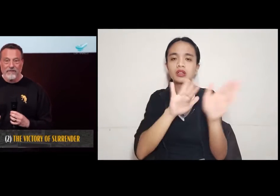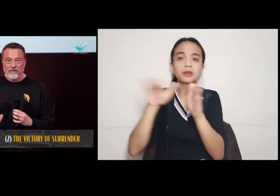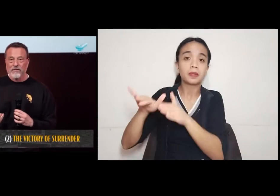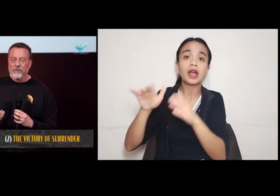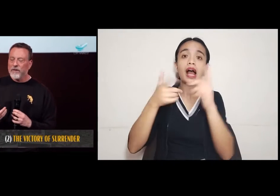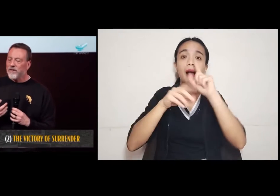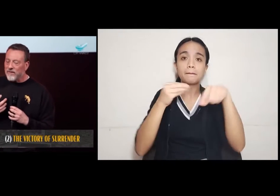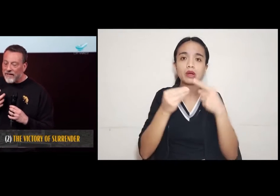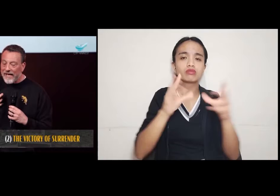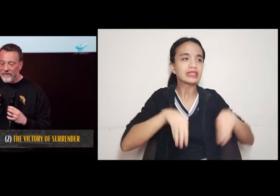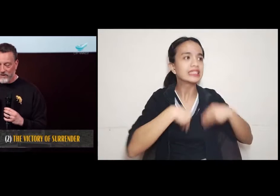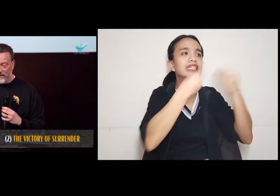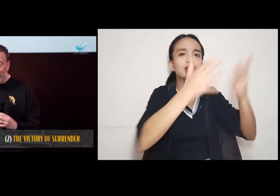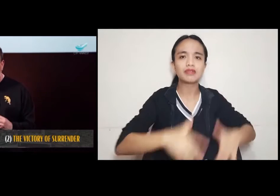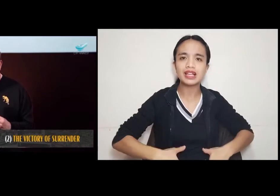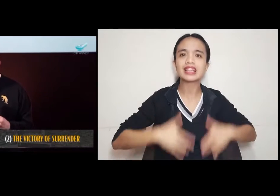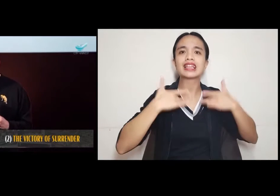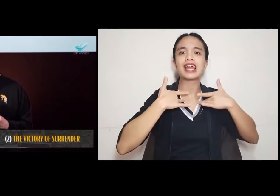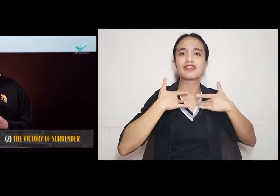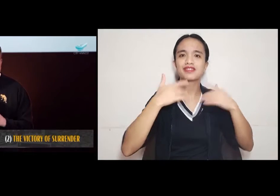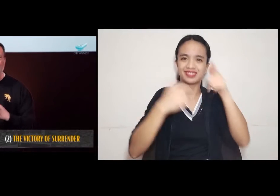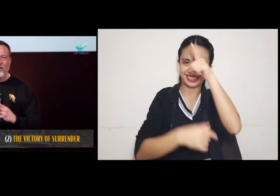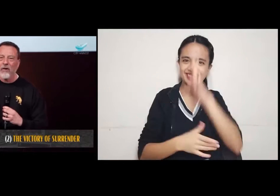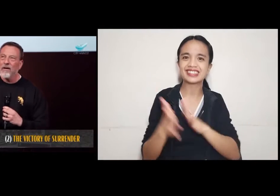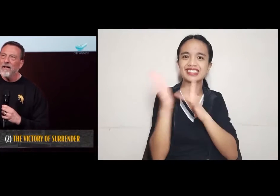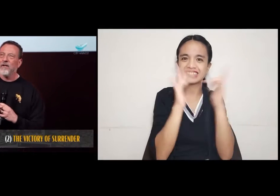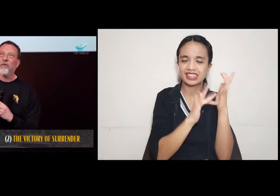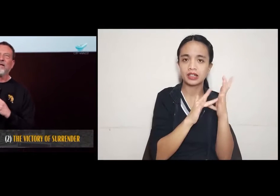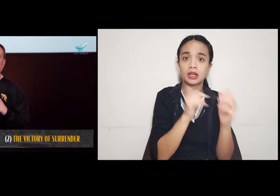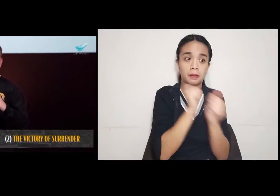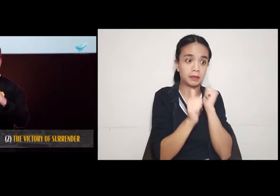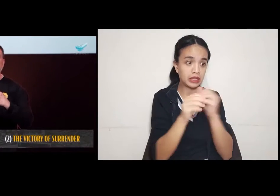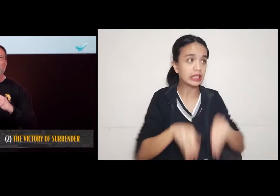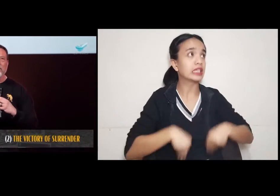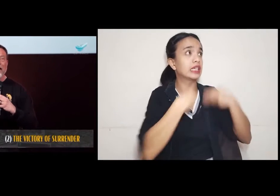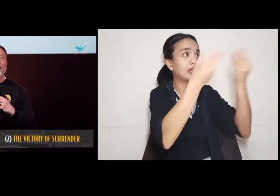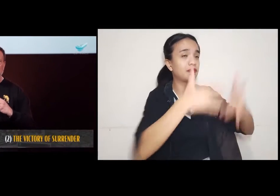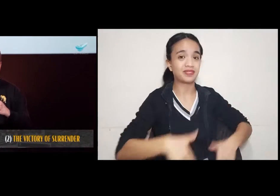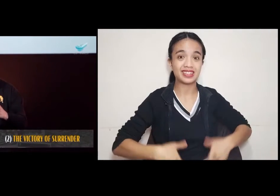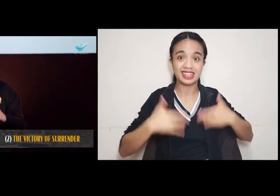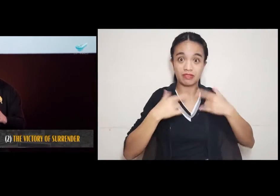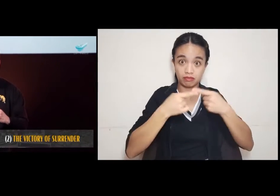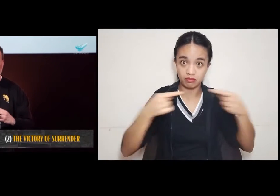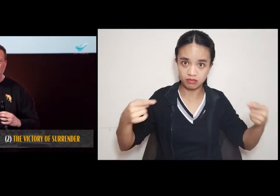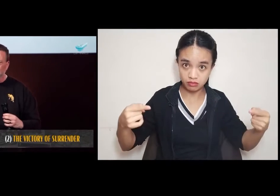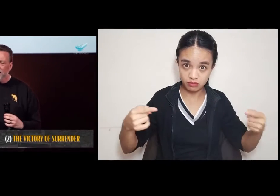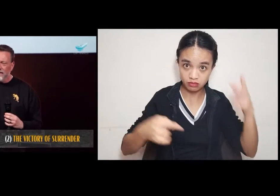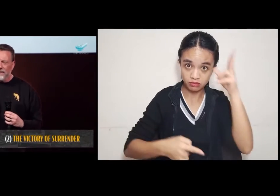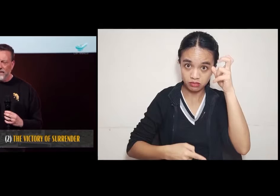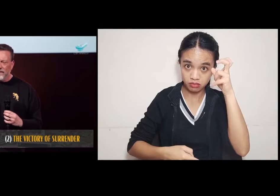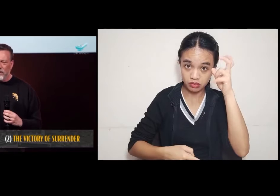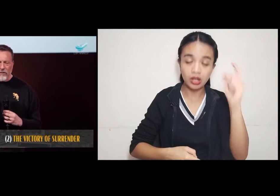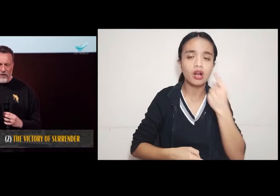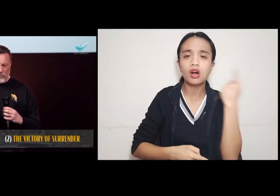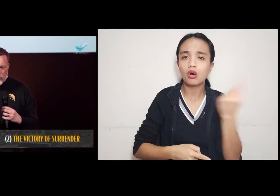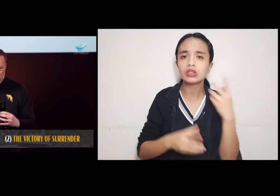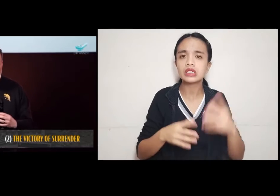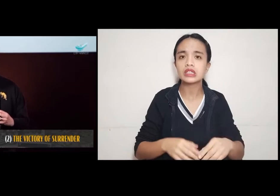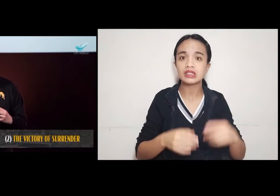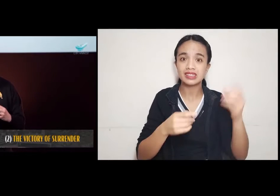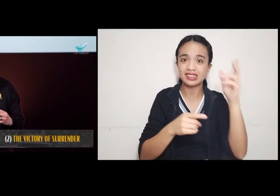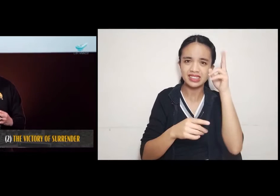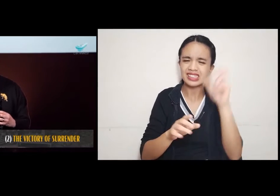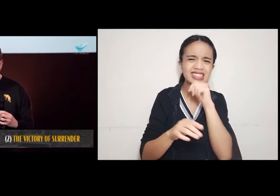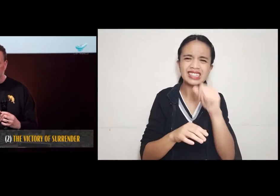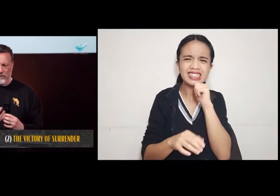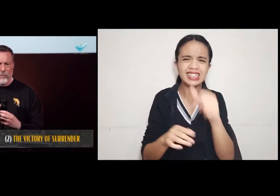to Jesus or surrendering our lives to God. Because after all, you only surrender your life to an enemy, right? You only surrender